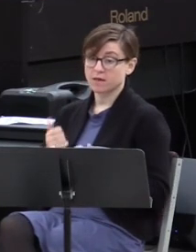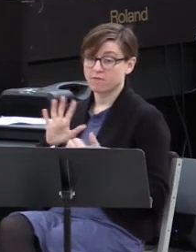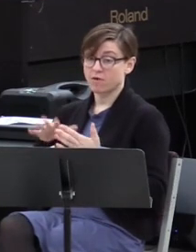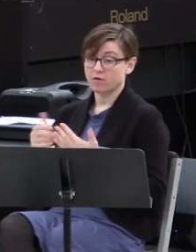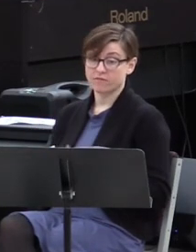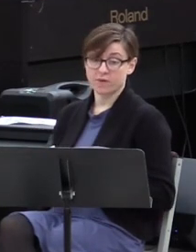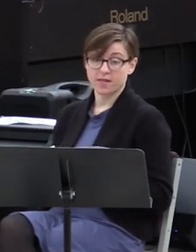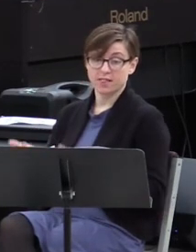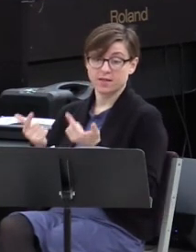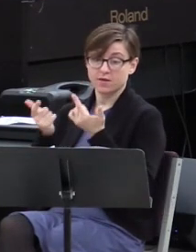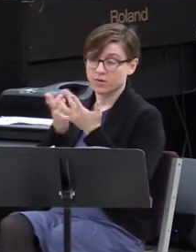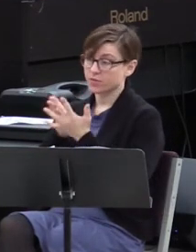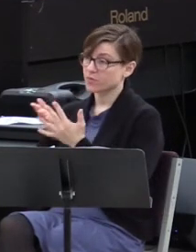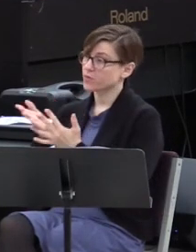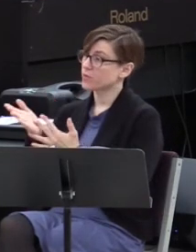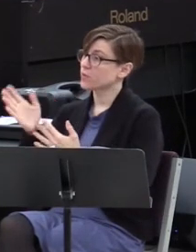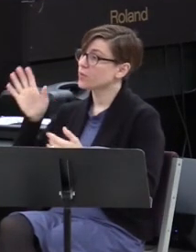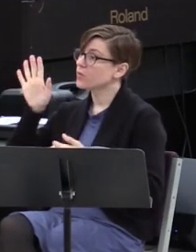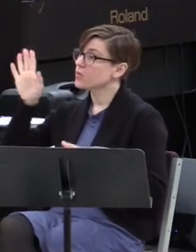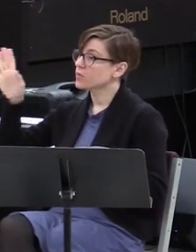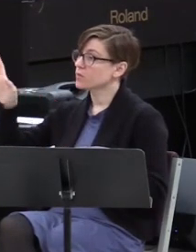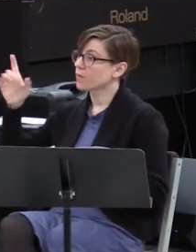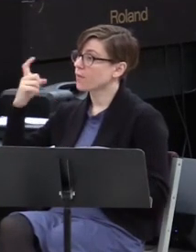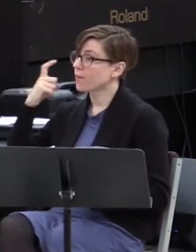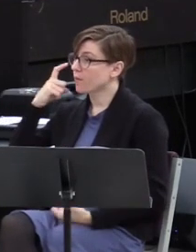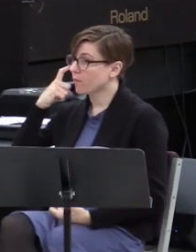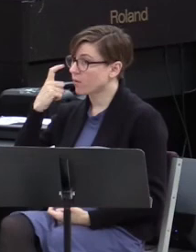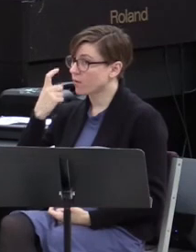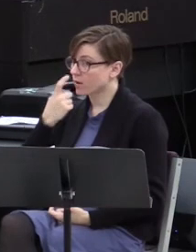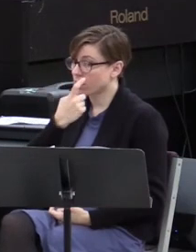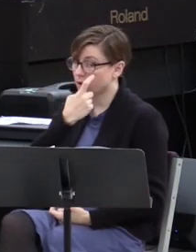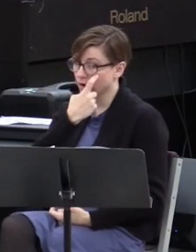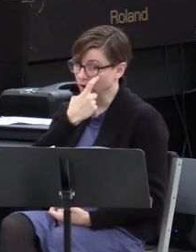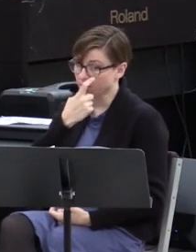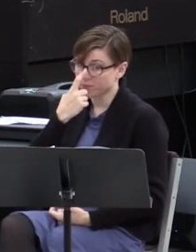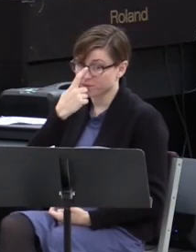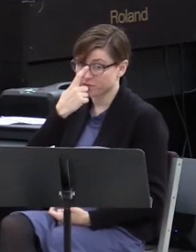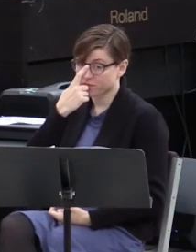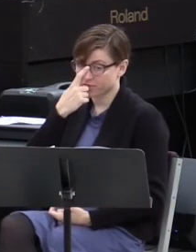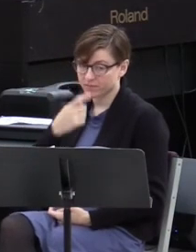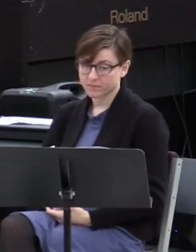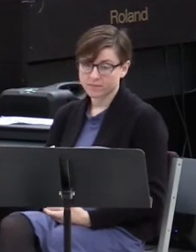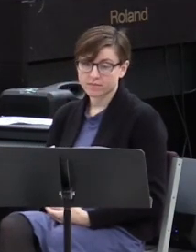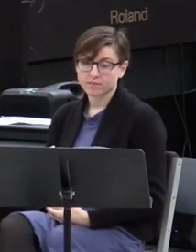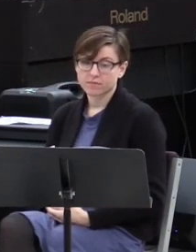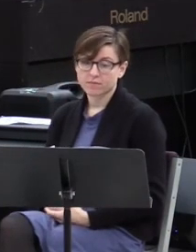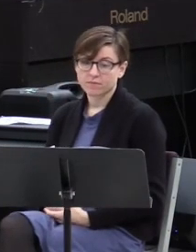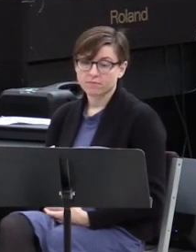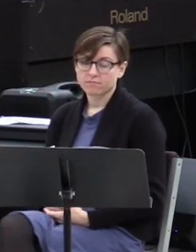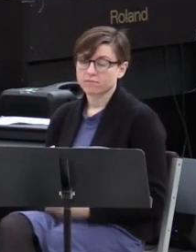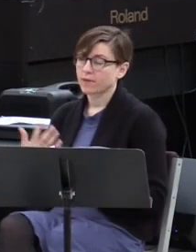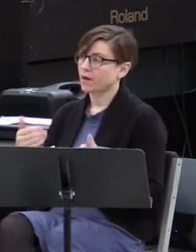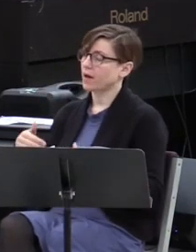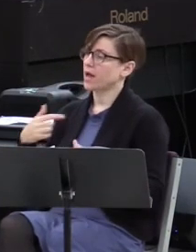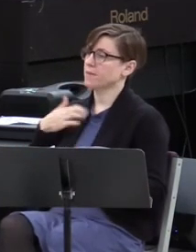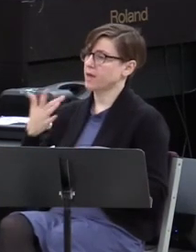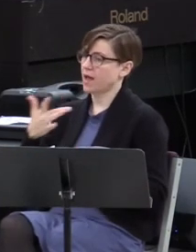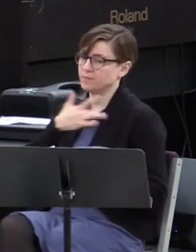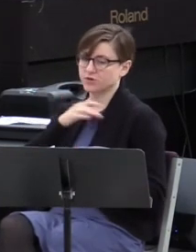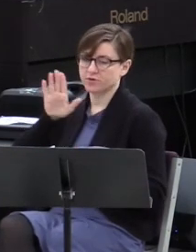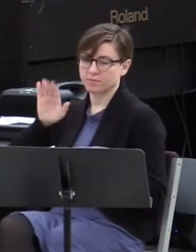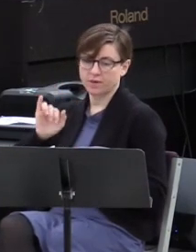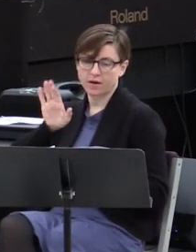my life through your eyes. I'm